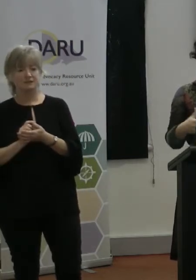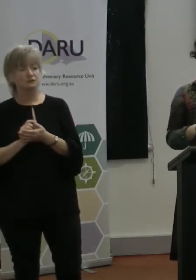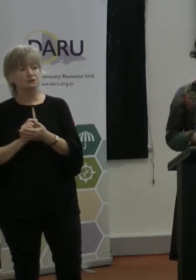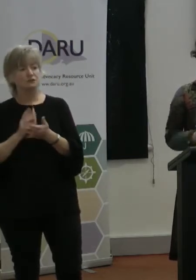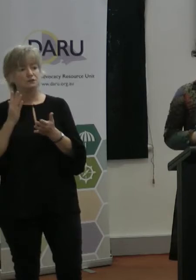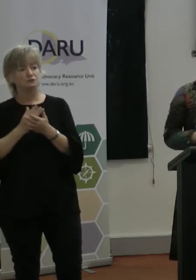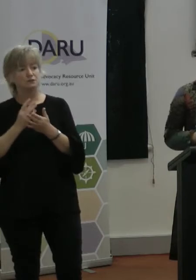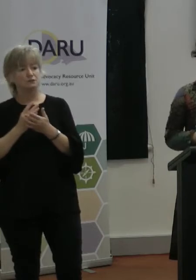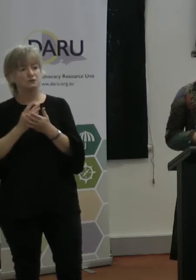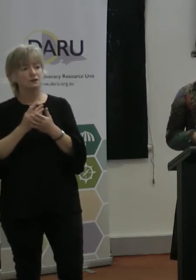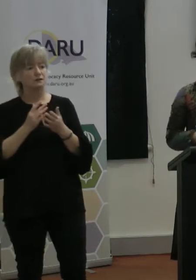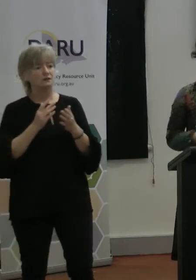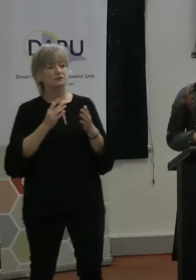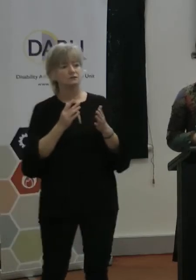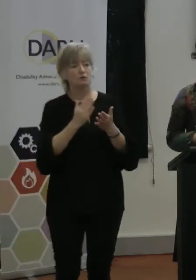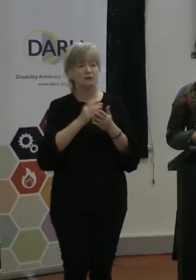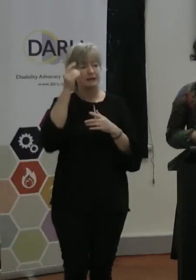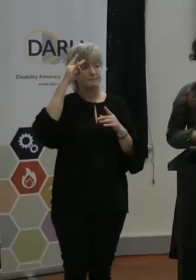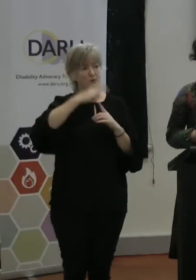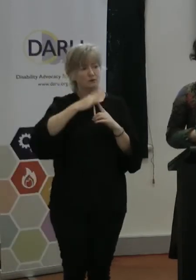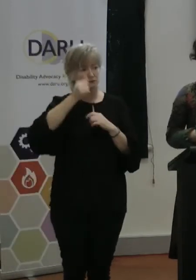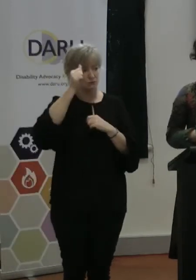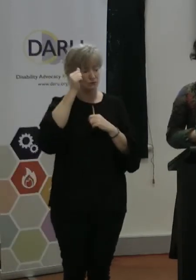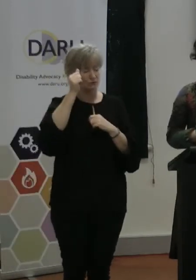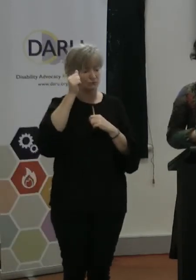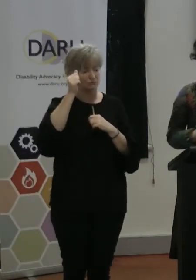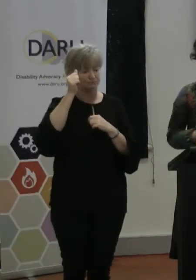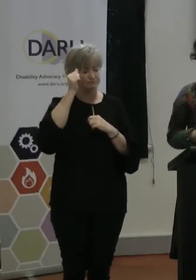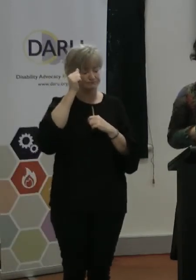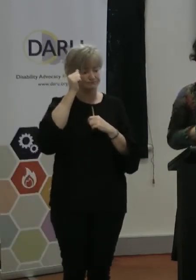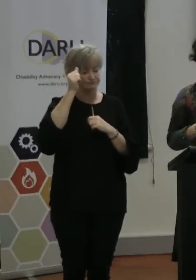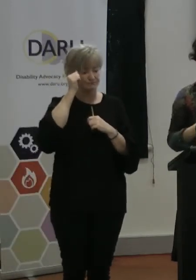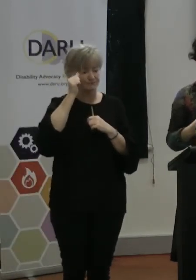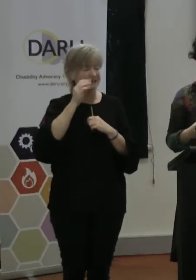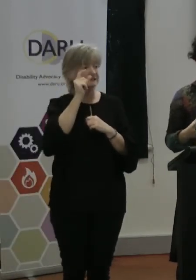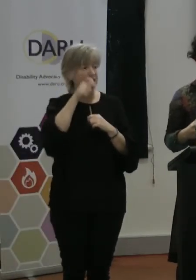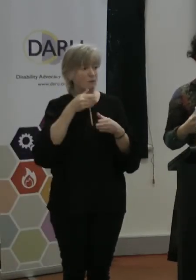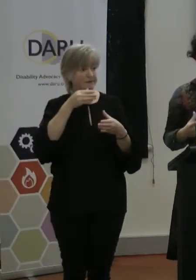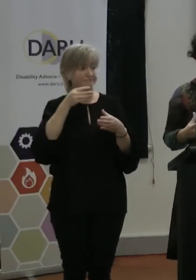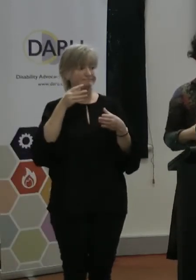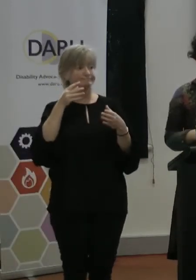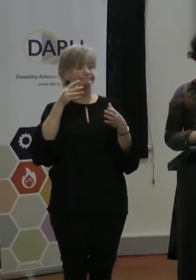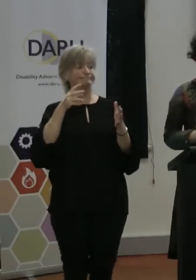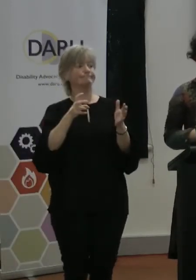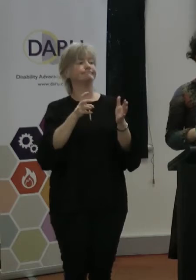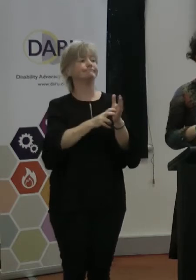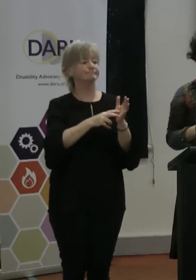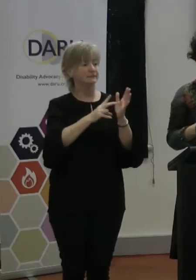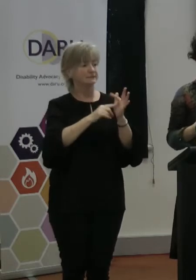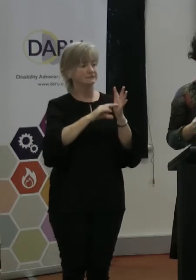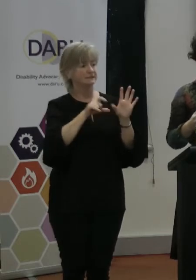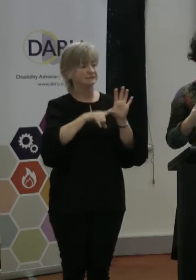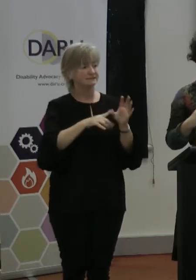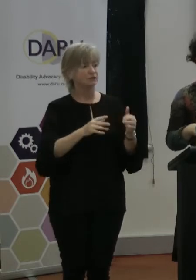this will be important for the kind of advocacy sector, is that someone entering into a tenancy agreement that